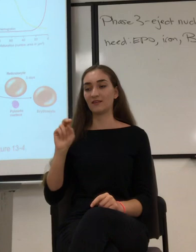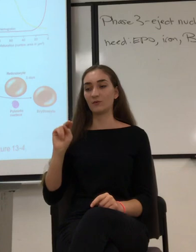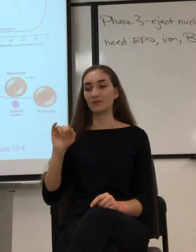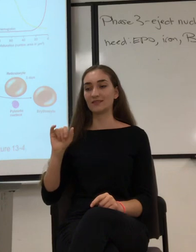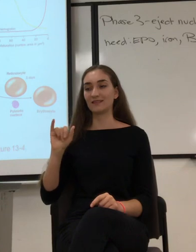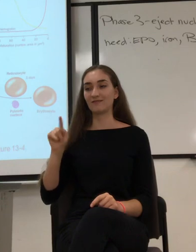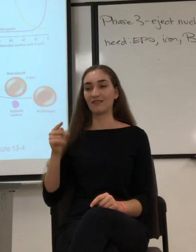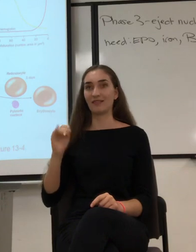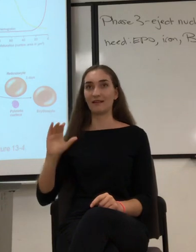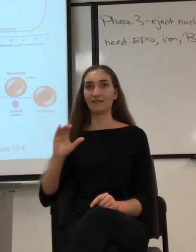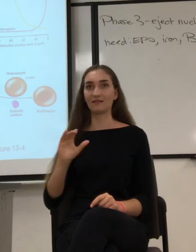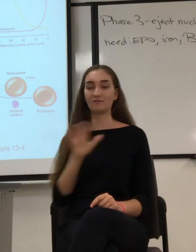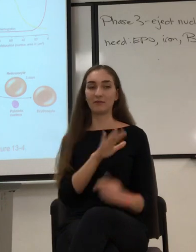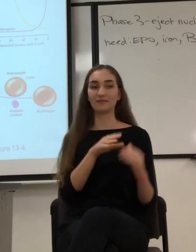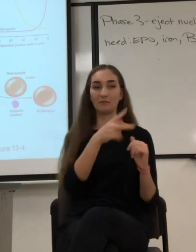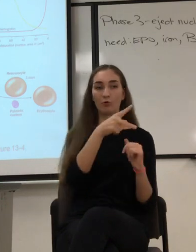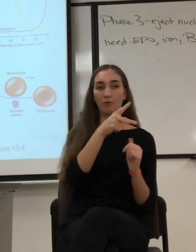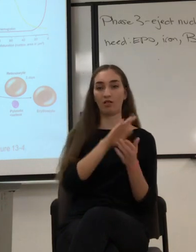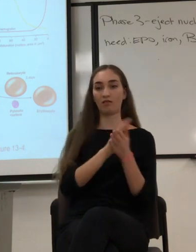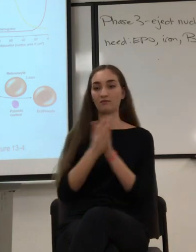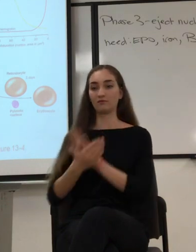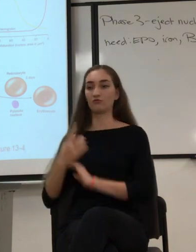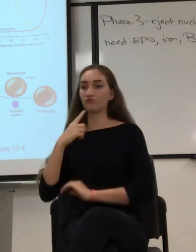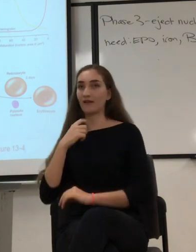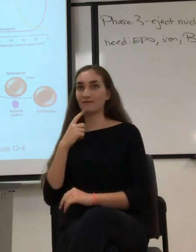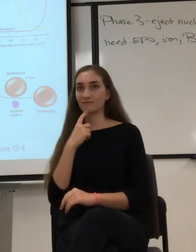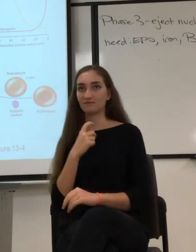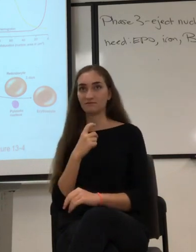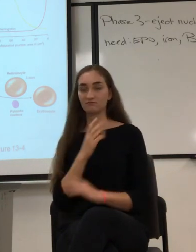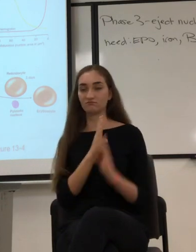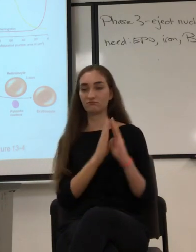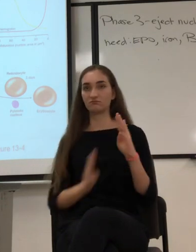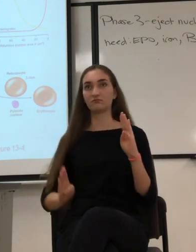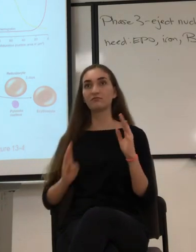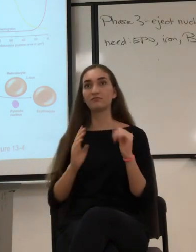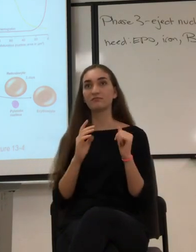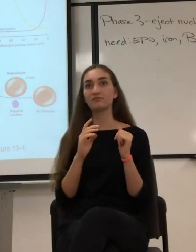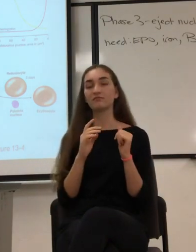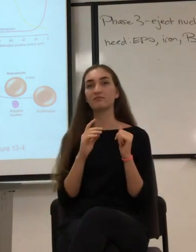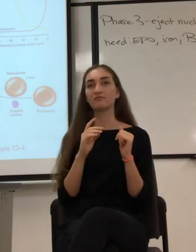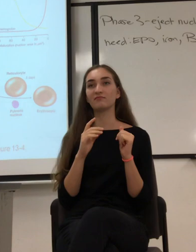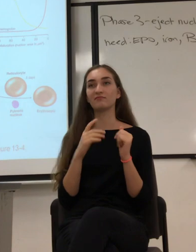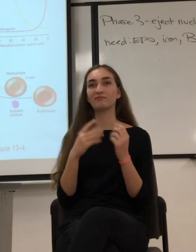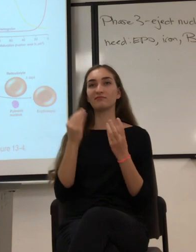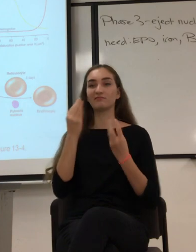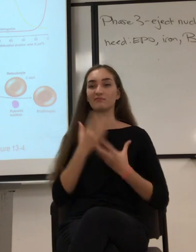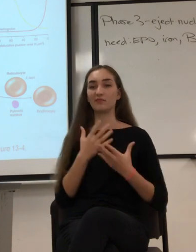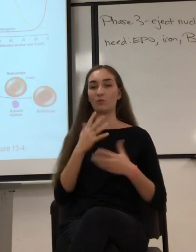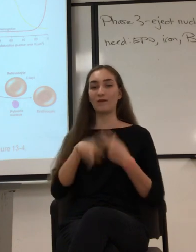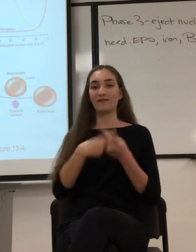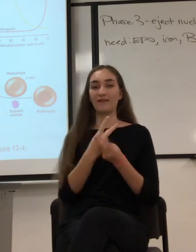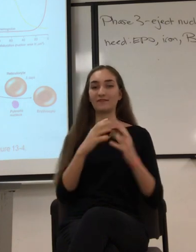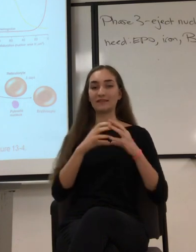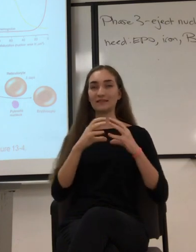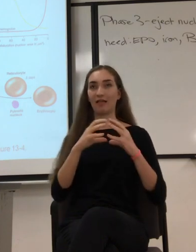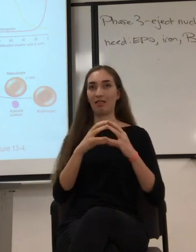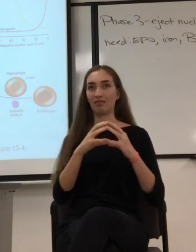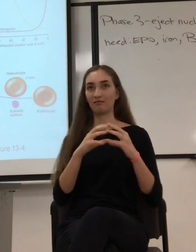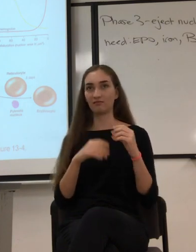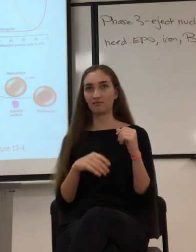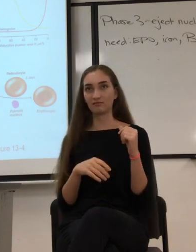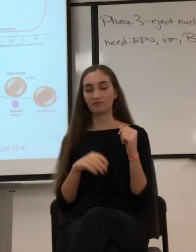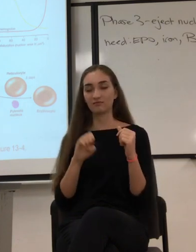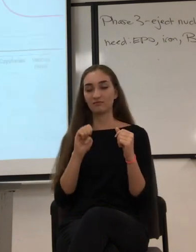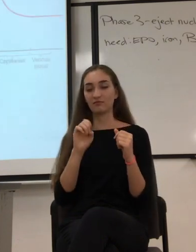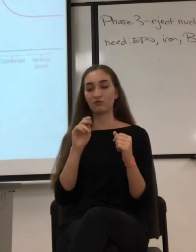purple to red. That kind of tells the histologist what kind of cell they're looking at. So the erythrocytes, the mature ones,